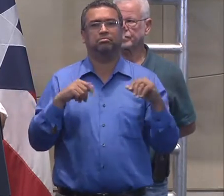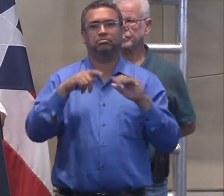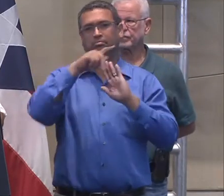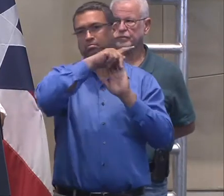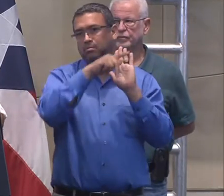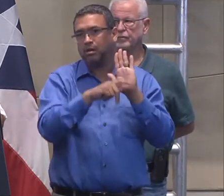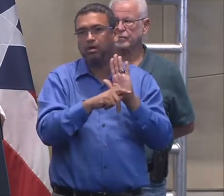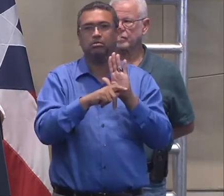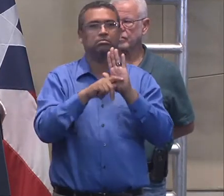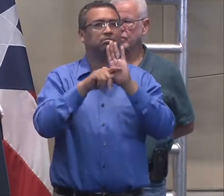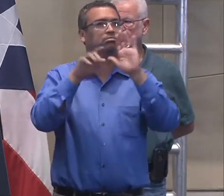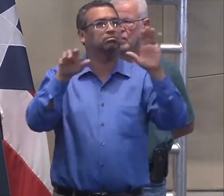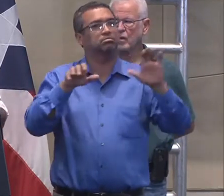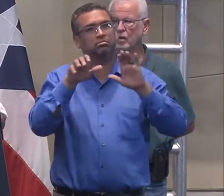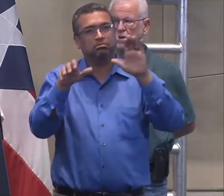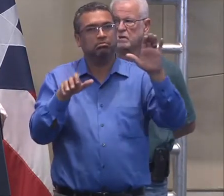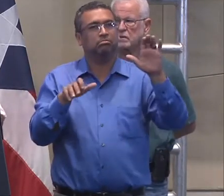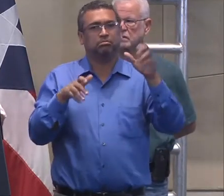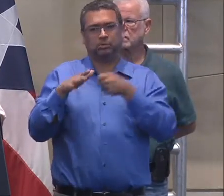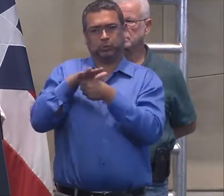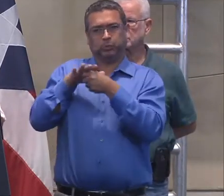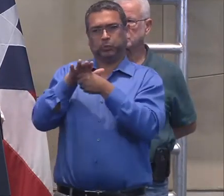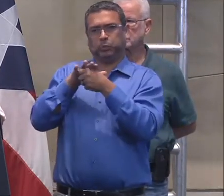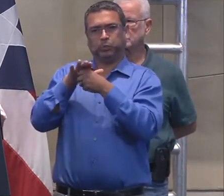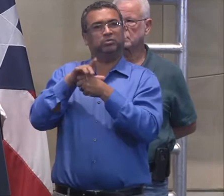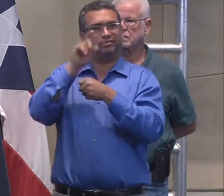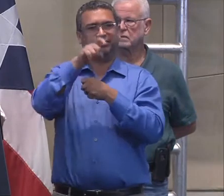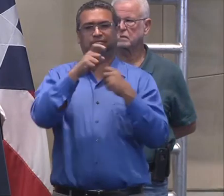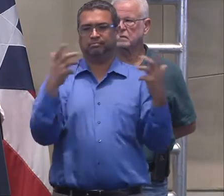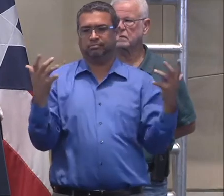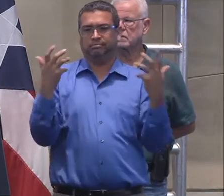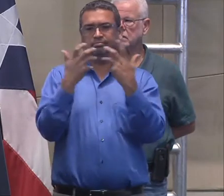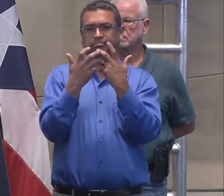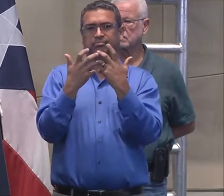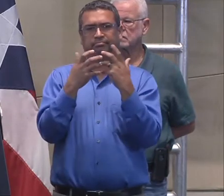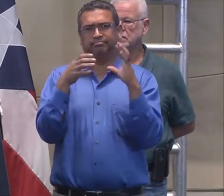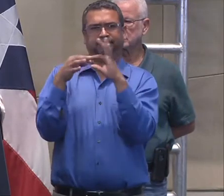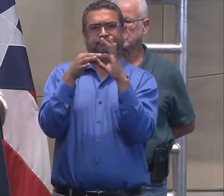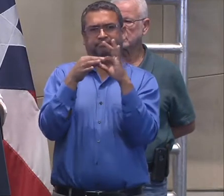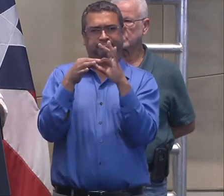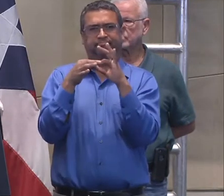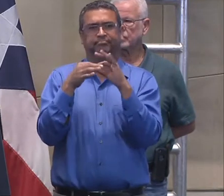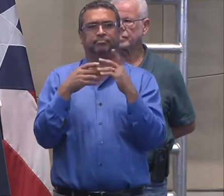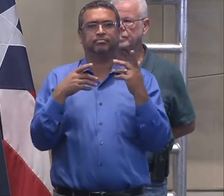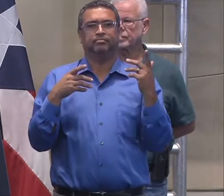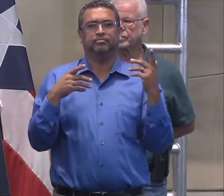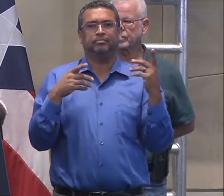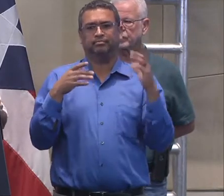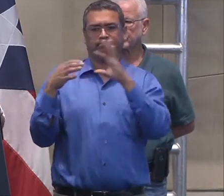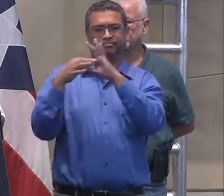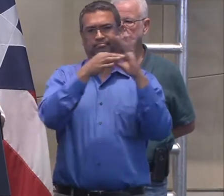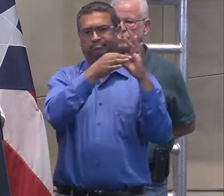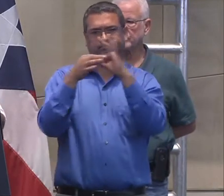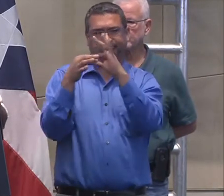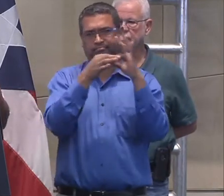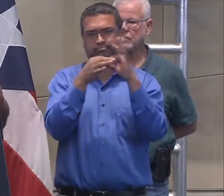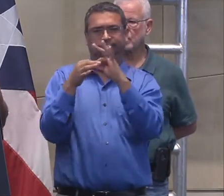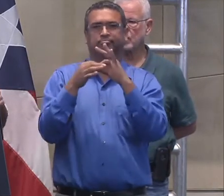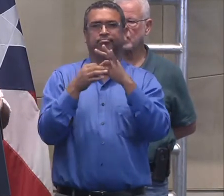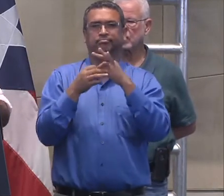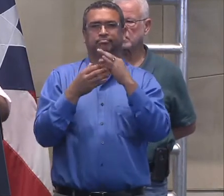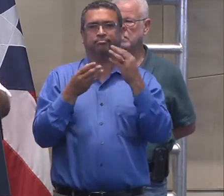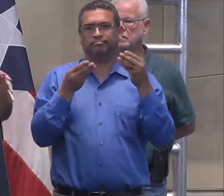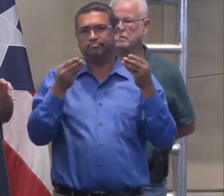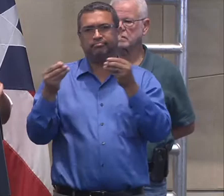decisions we want to make within the local government, um, so that we can, a coherent map, uh, of,